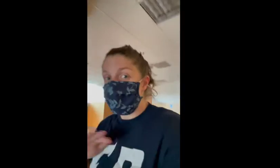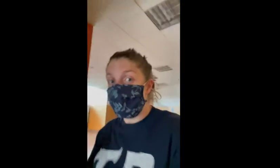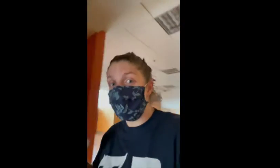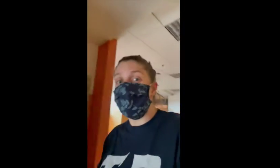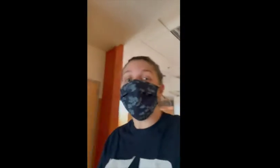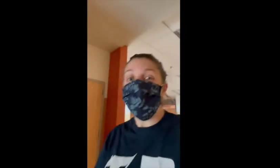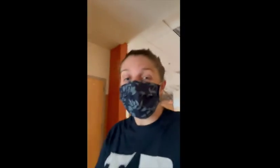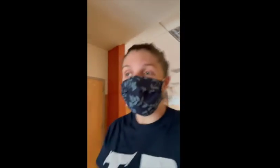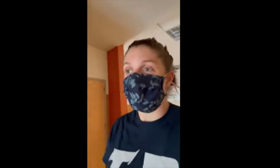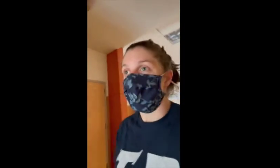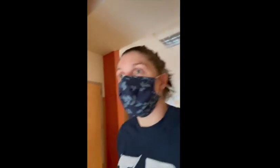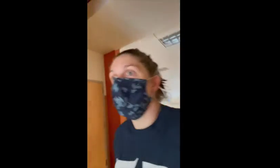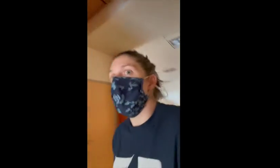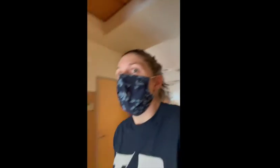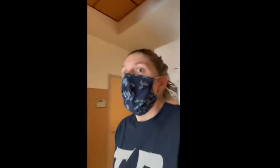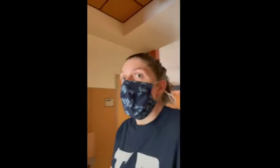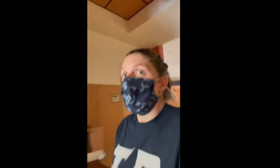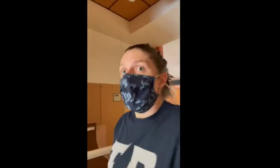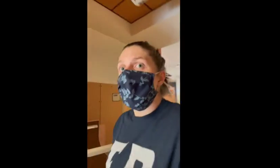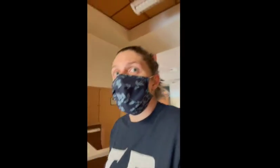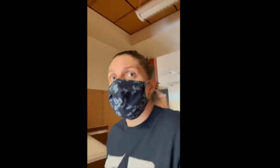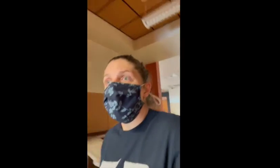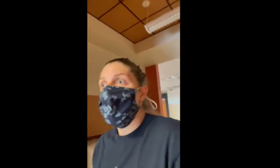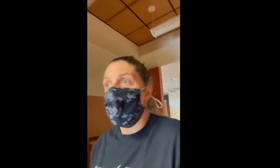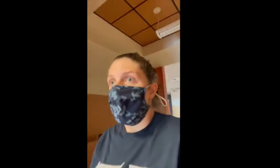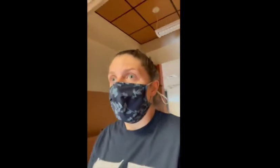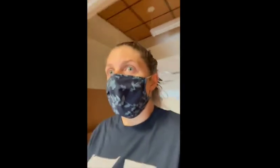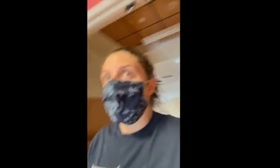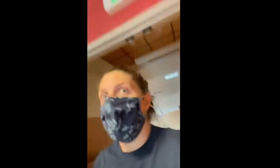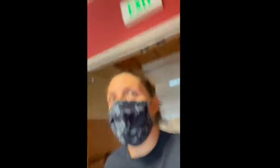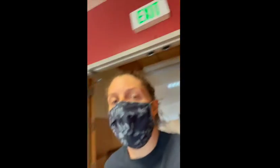Beamer amazing. And that is our